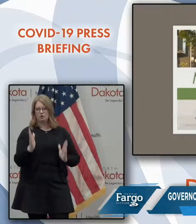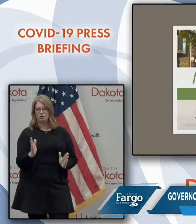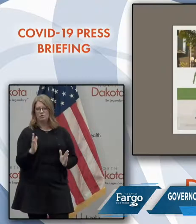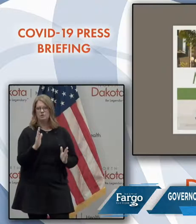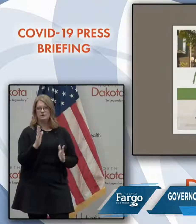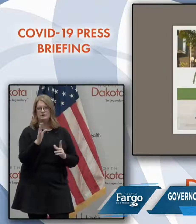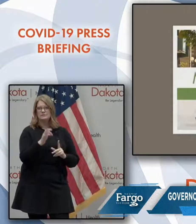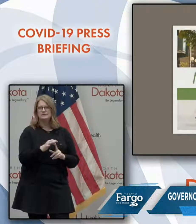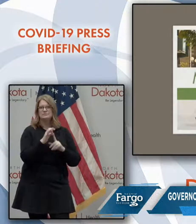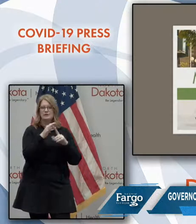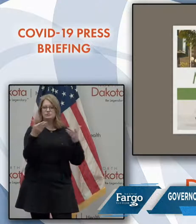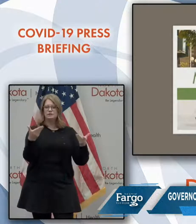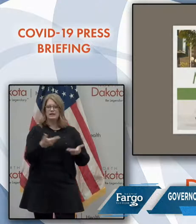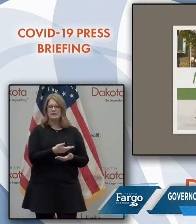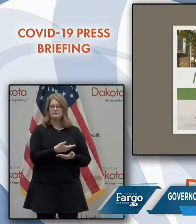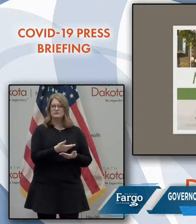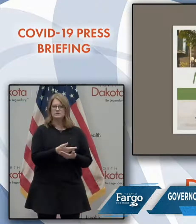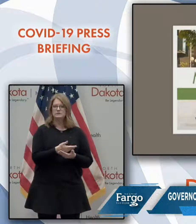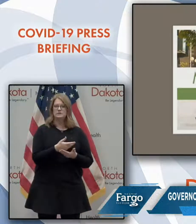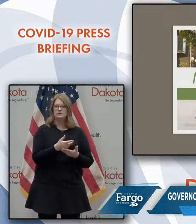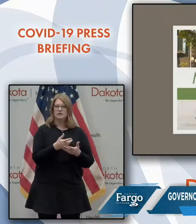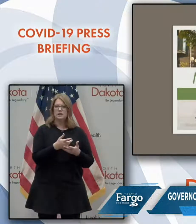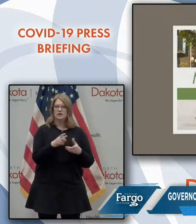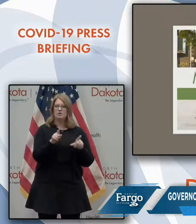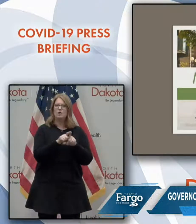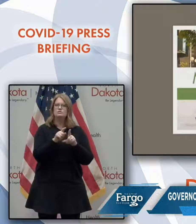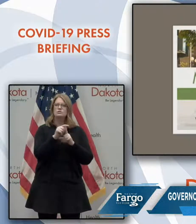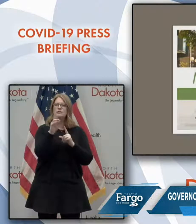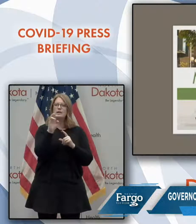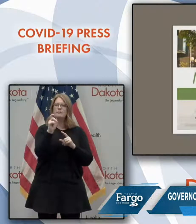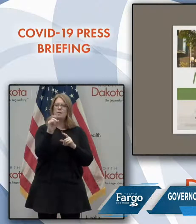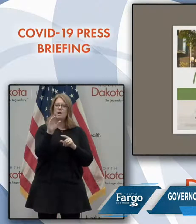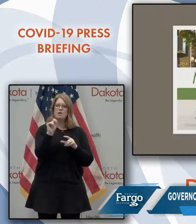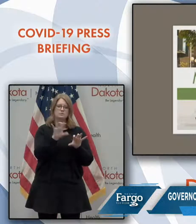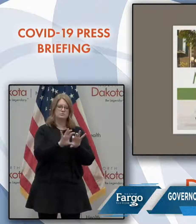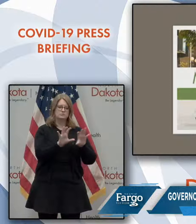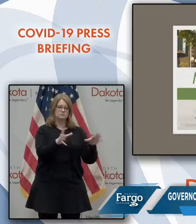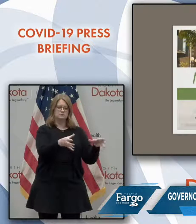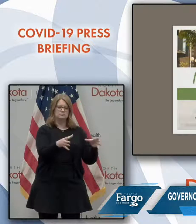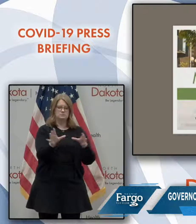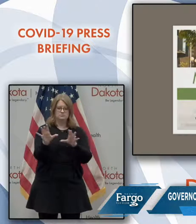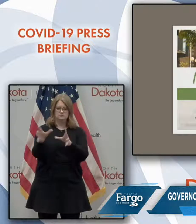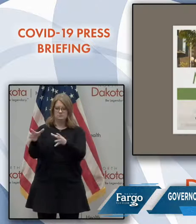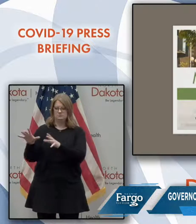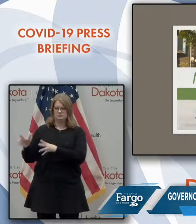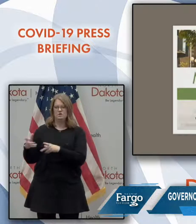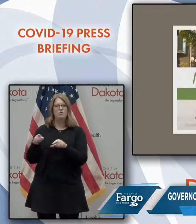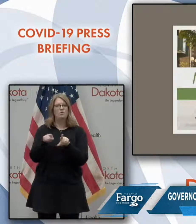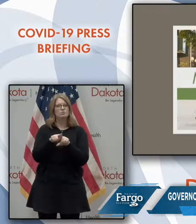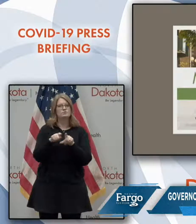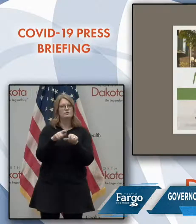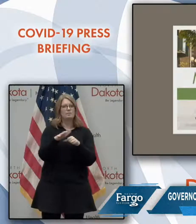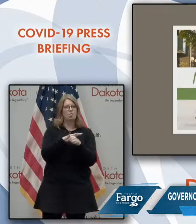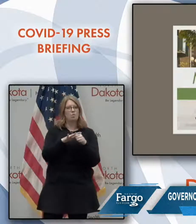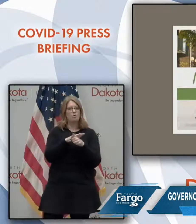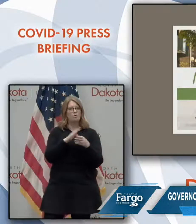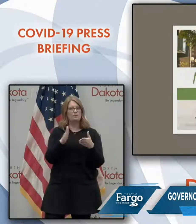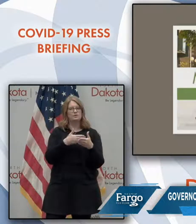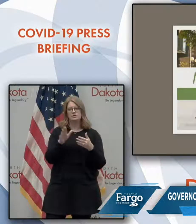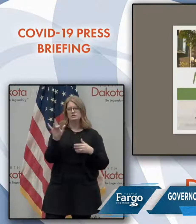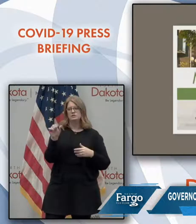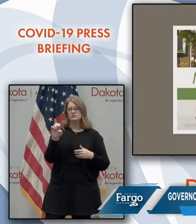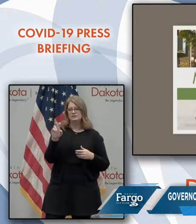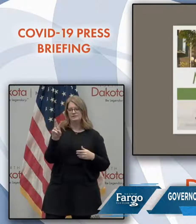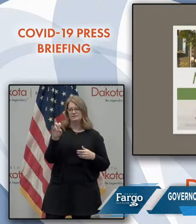have special guest appearances and breakouts that are going to be sponsored, including some local musician and talent, including Jesse Vetter,